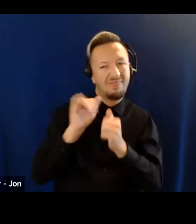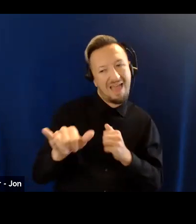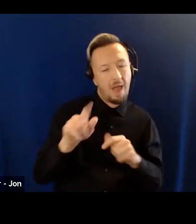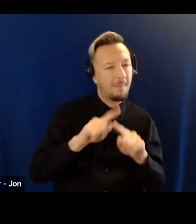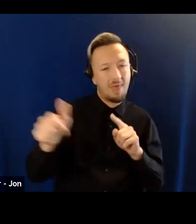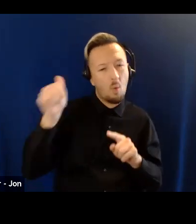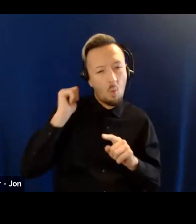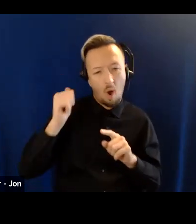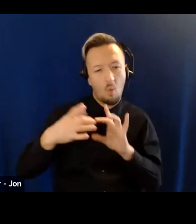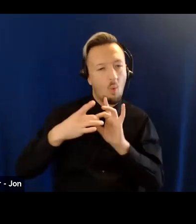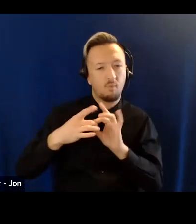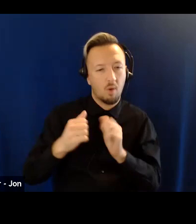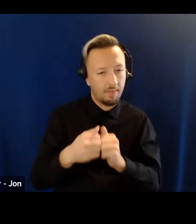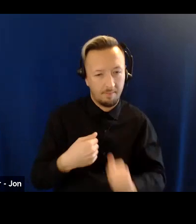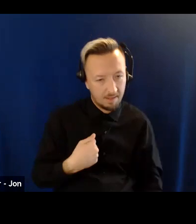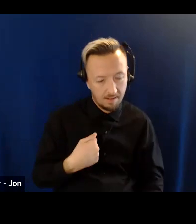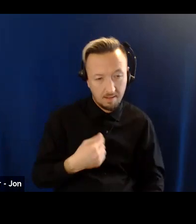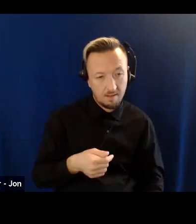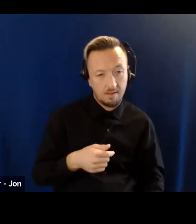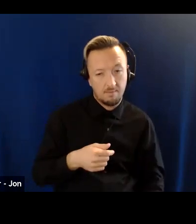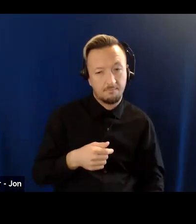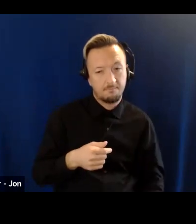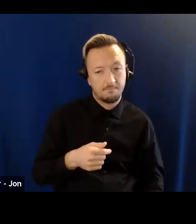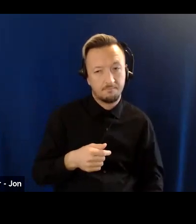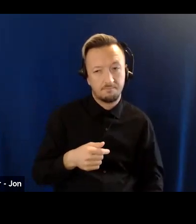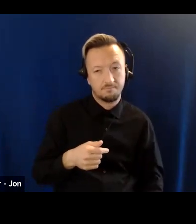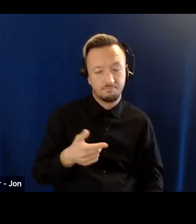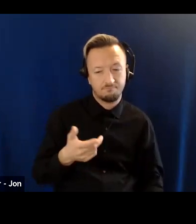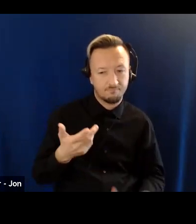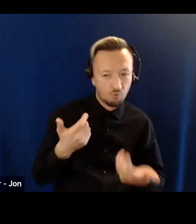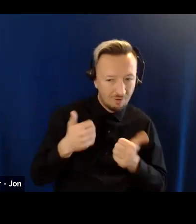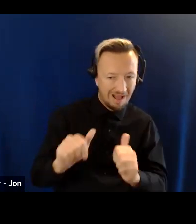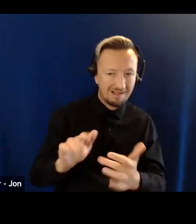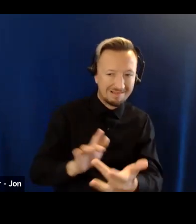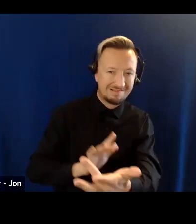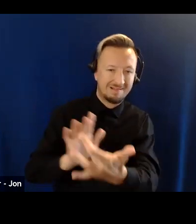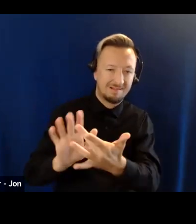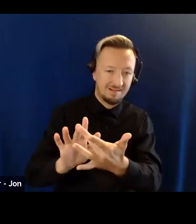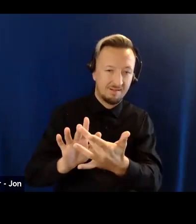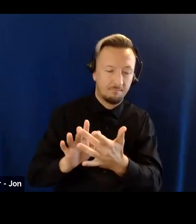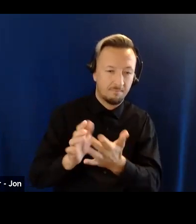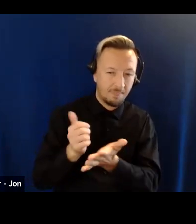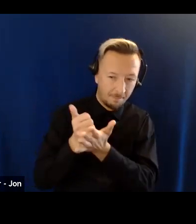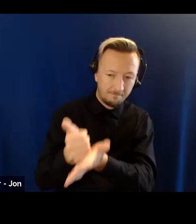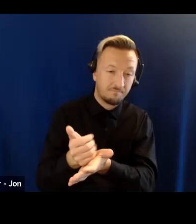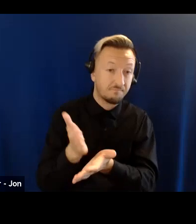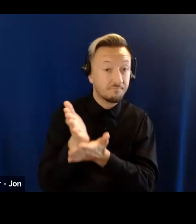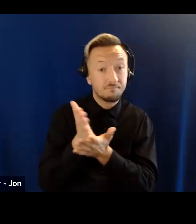with me on letting me, continue helping them. Some of them